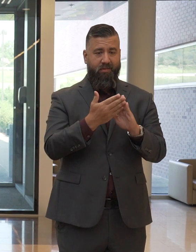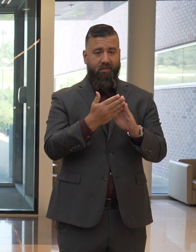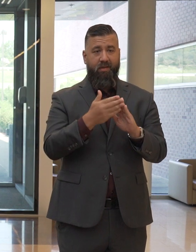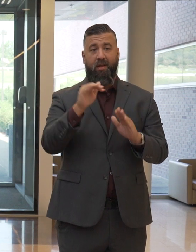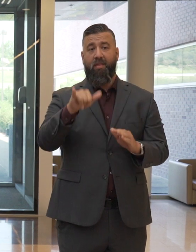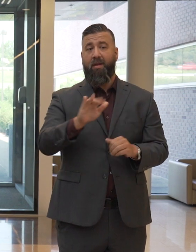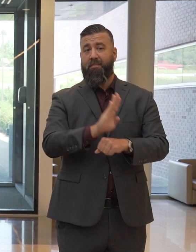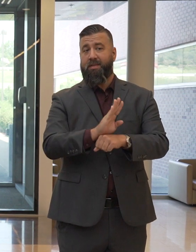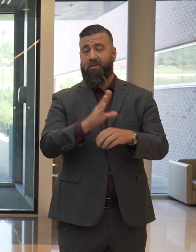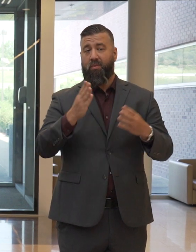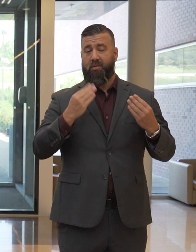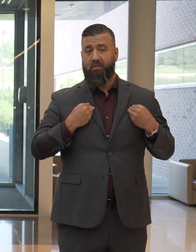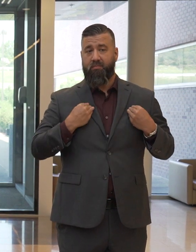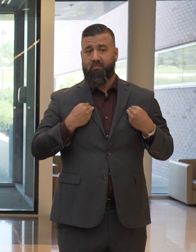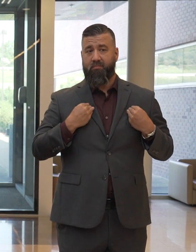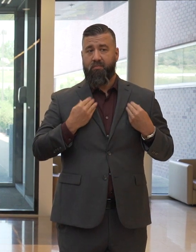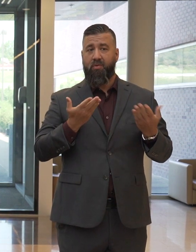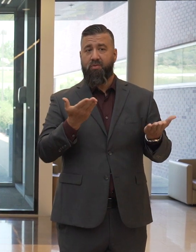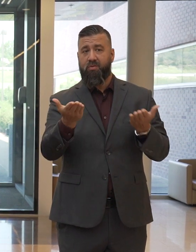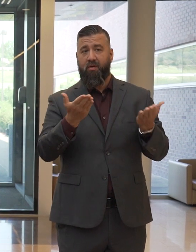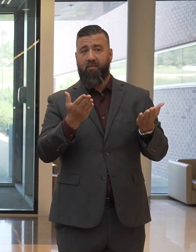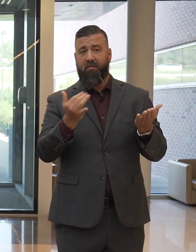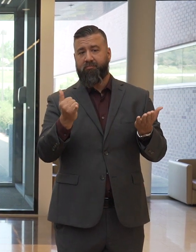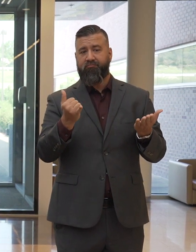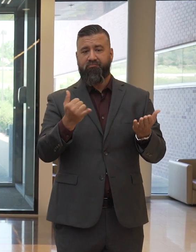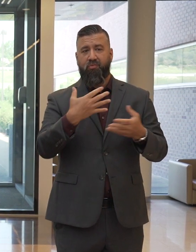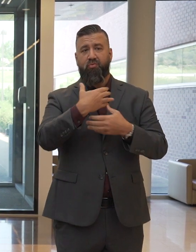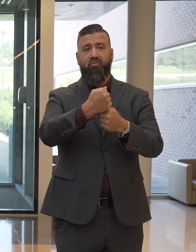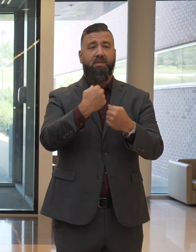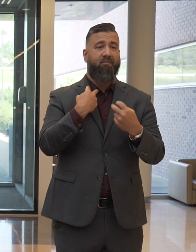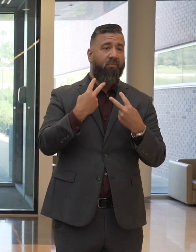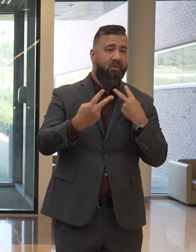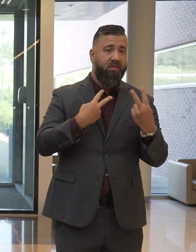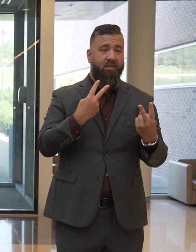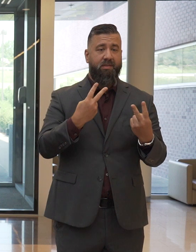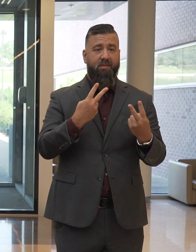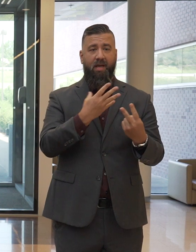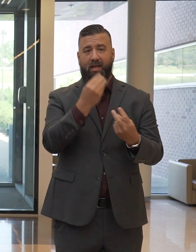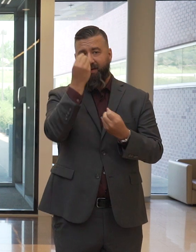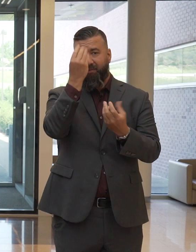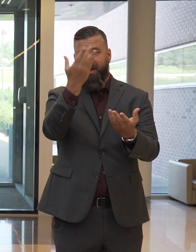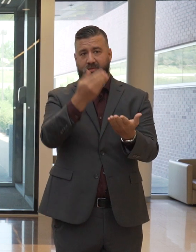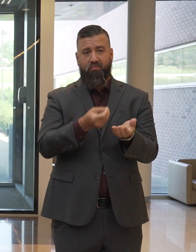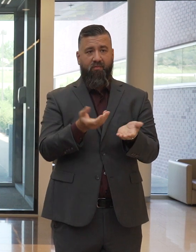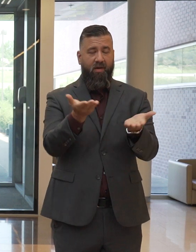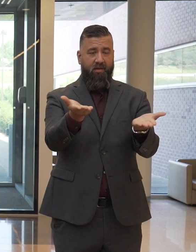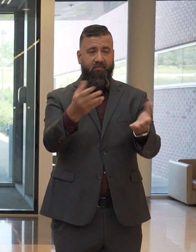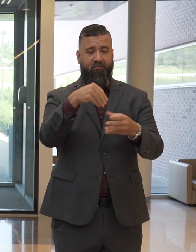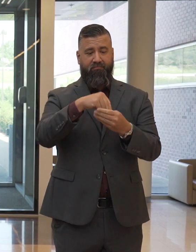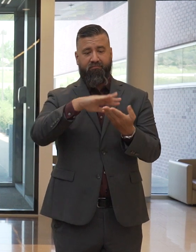These business owners serve as ambassadors, trusted voices, and